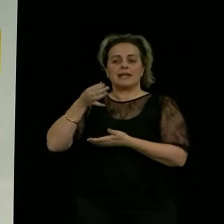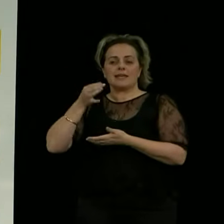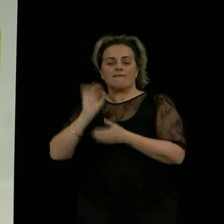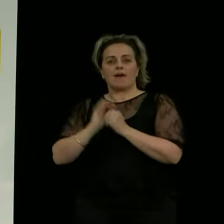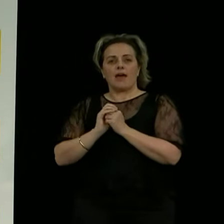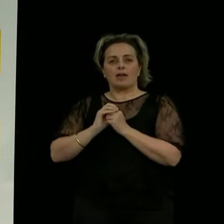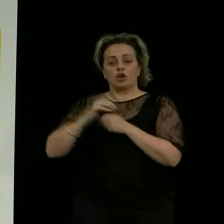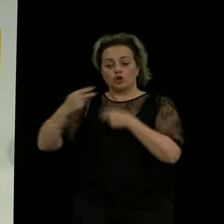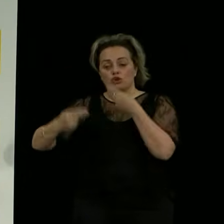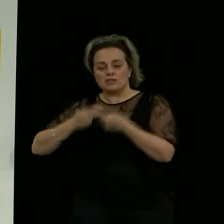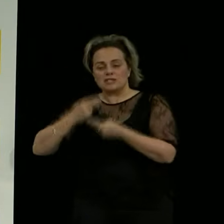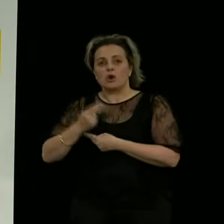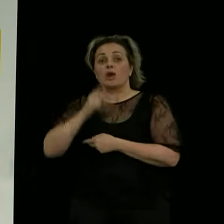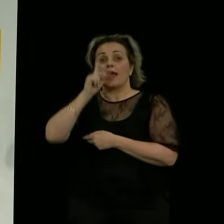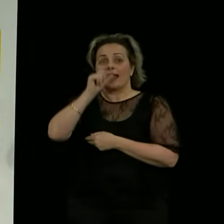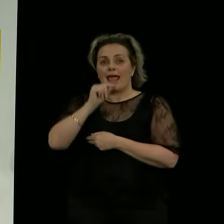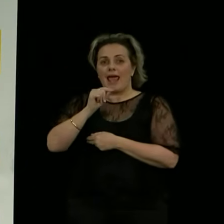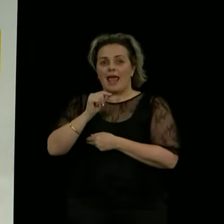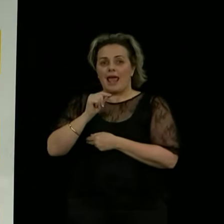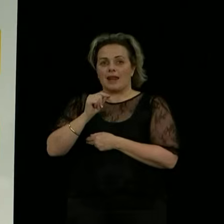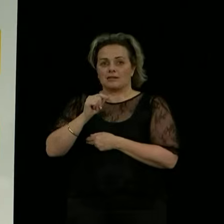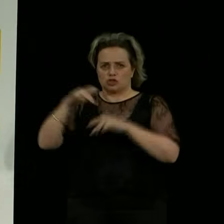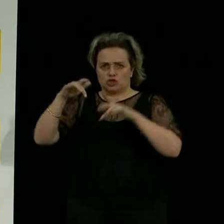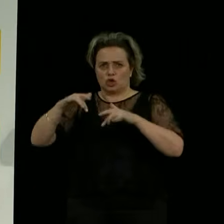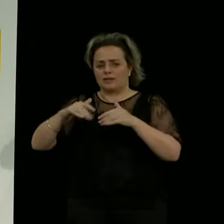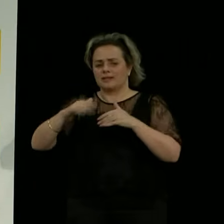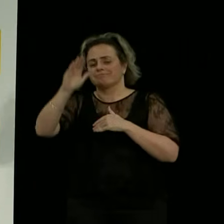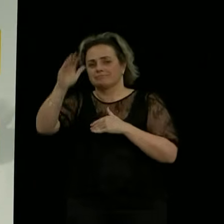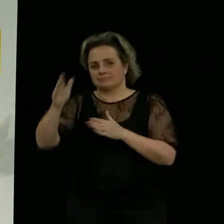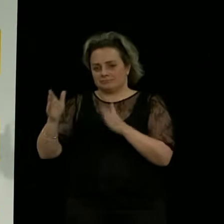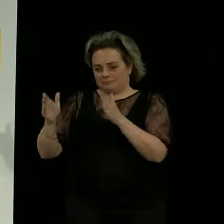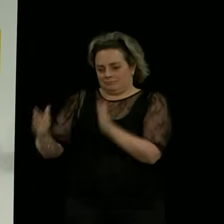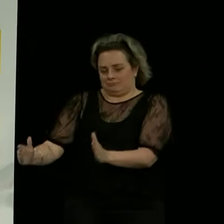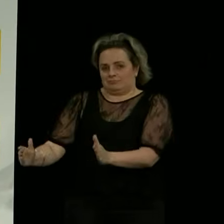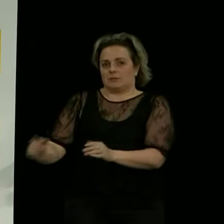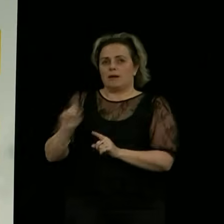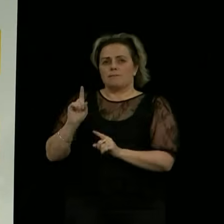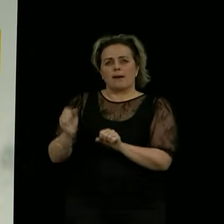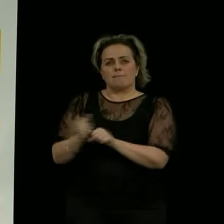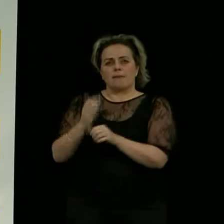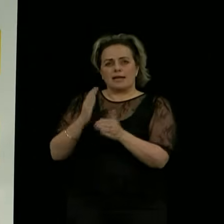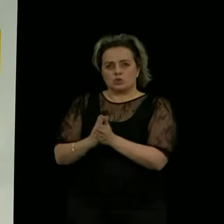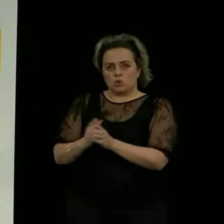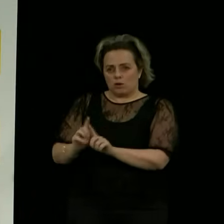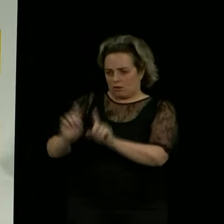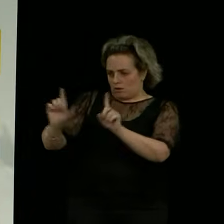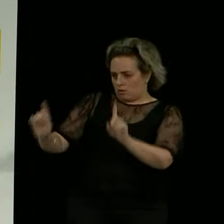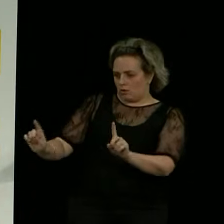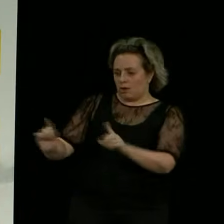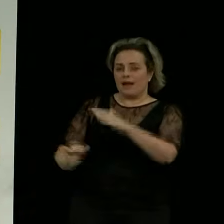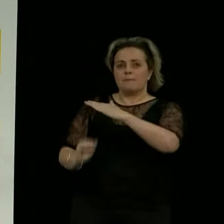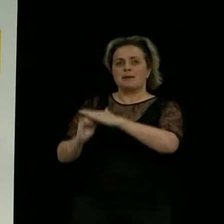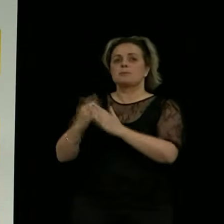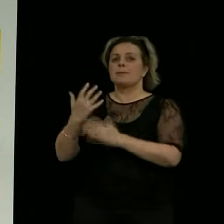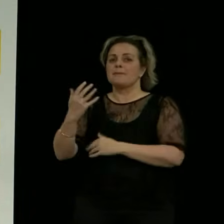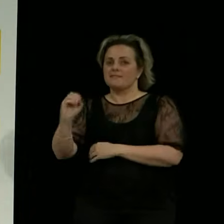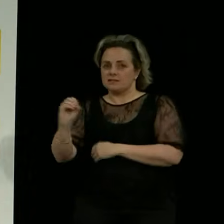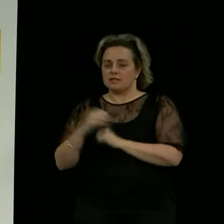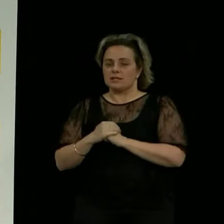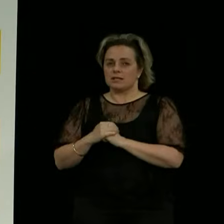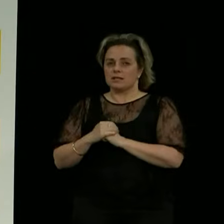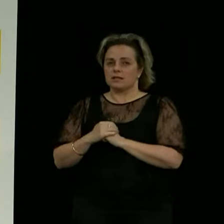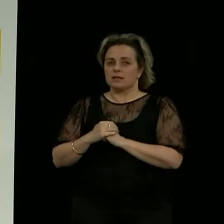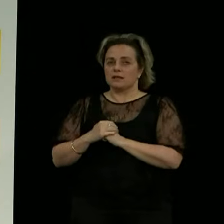and restaurants, will be able to open, but with the precaution of seated and separated with a limit of 50 people. Close